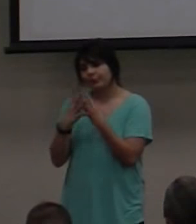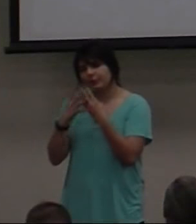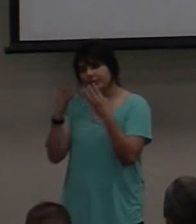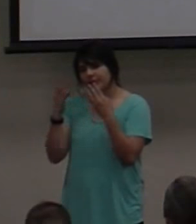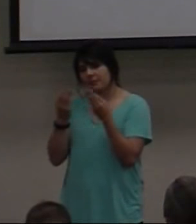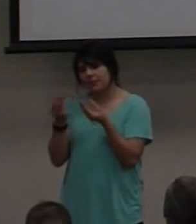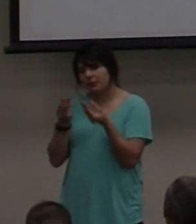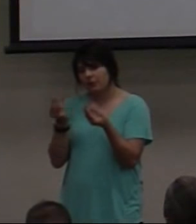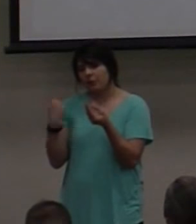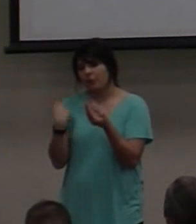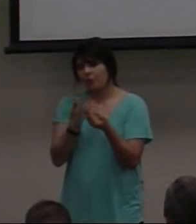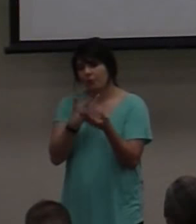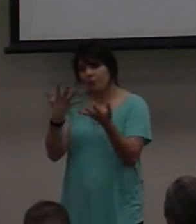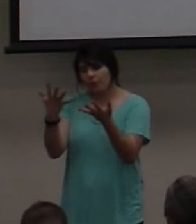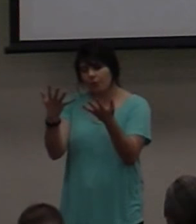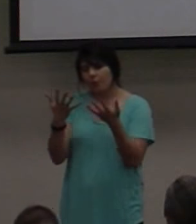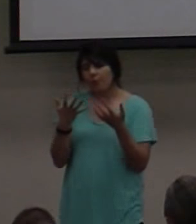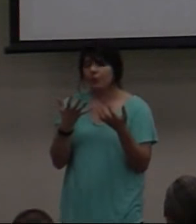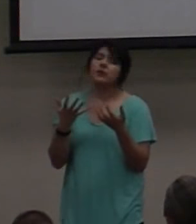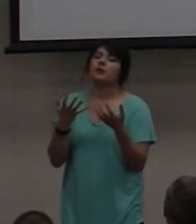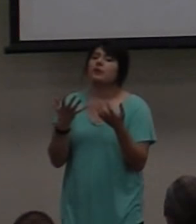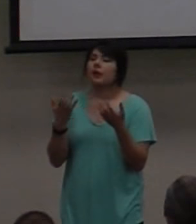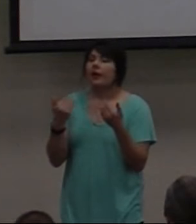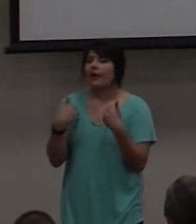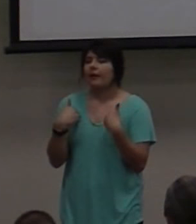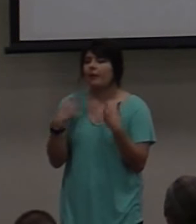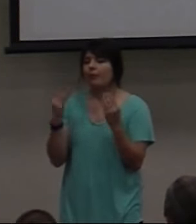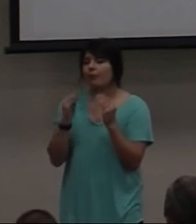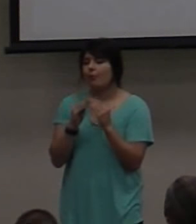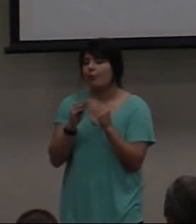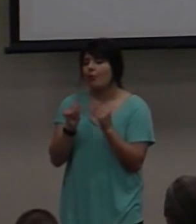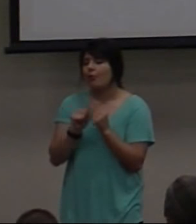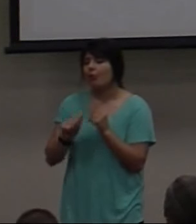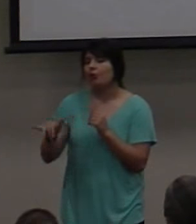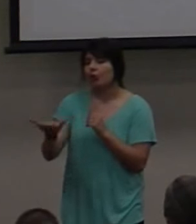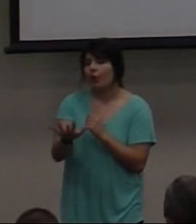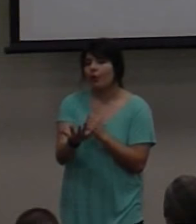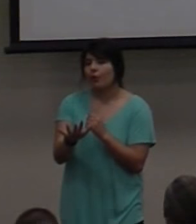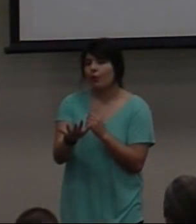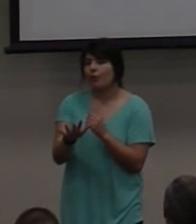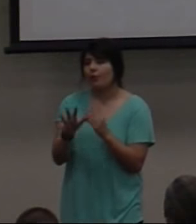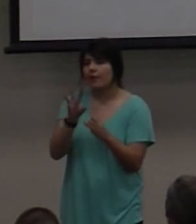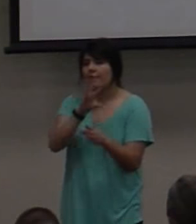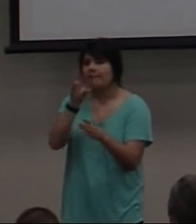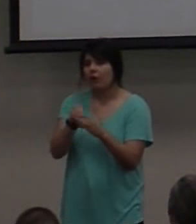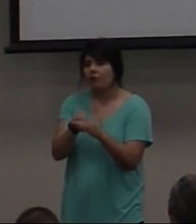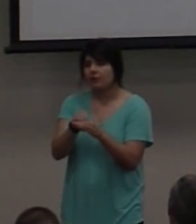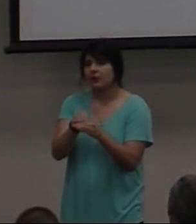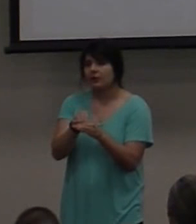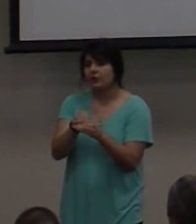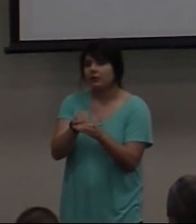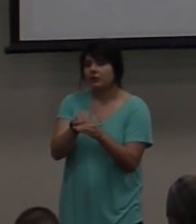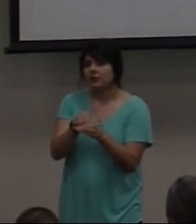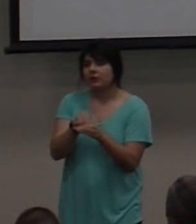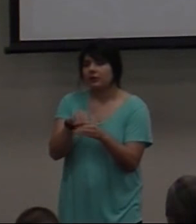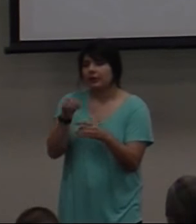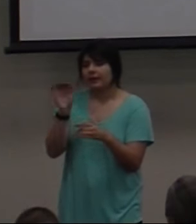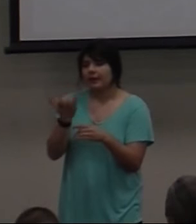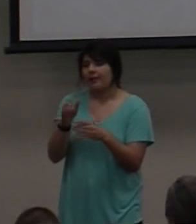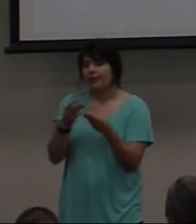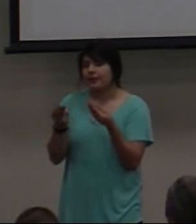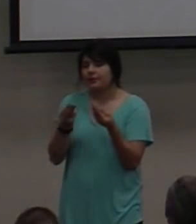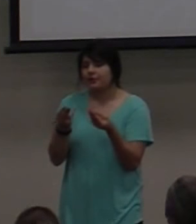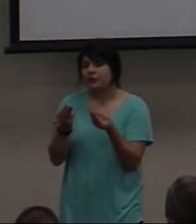want to get more local participation in the prison ministry. And the star of